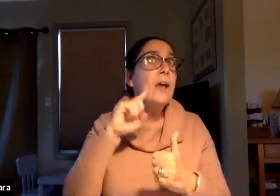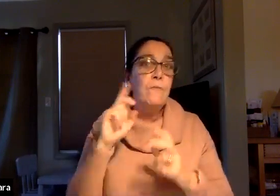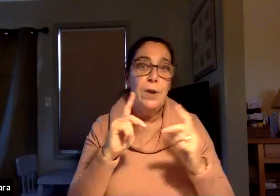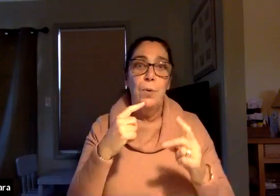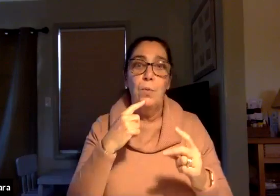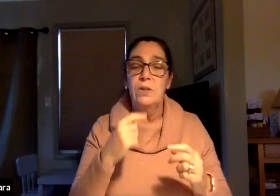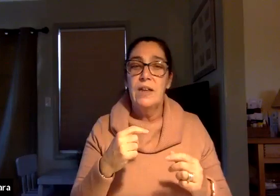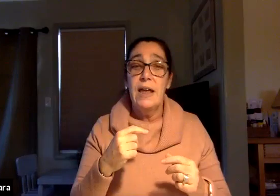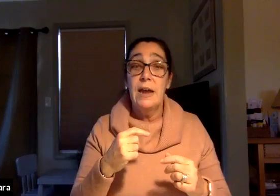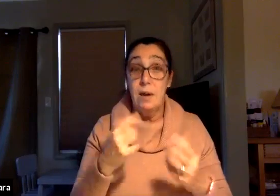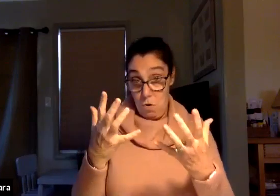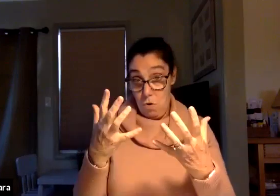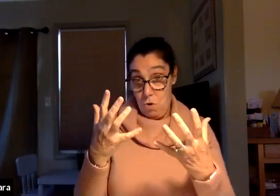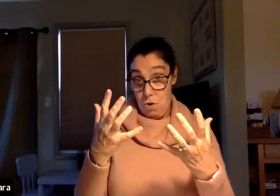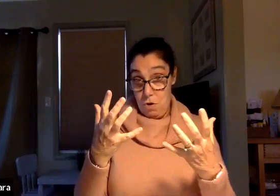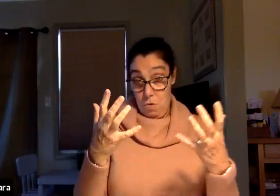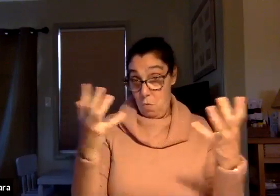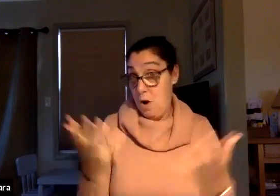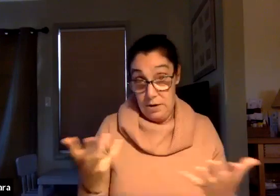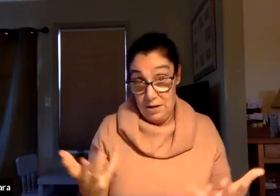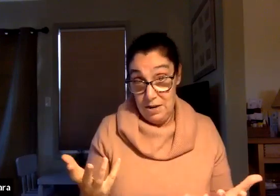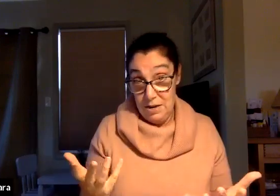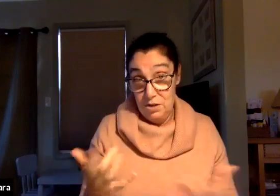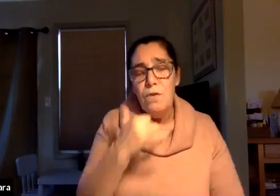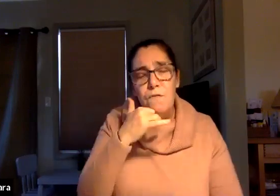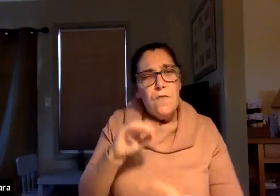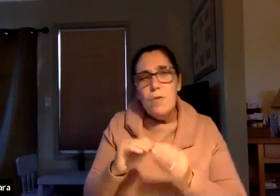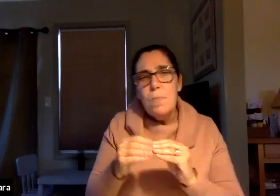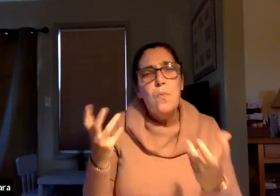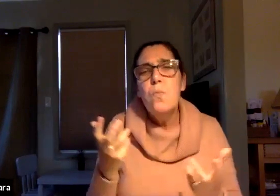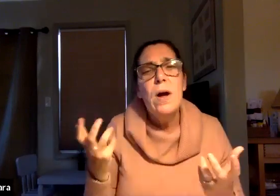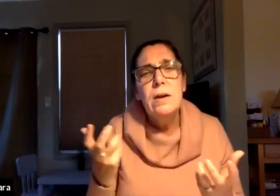deaf people will say what? So phone number, what?